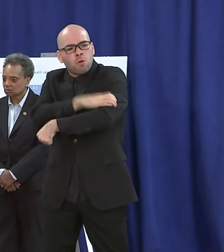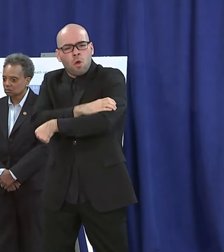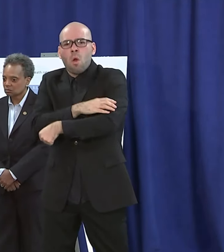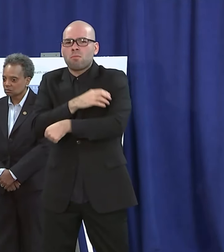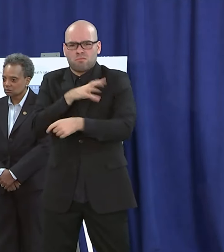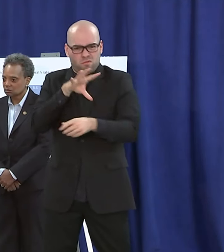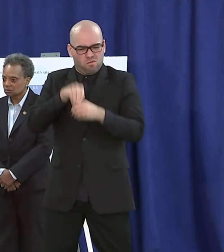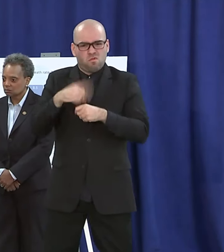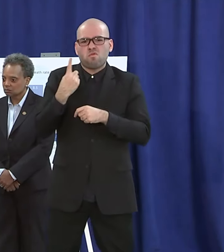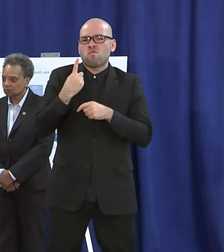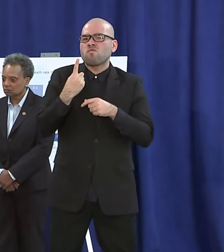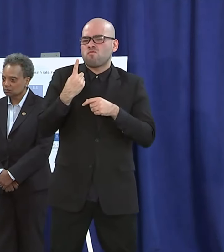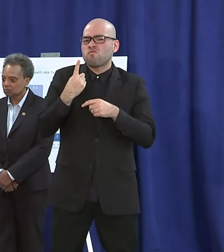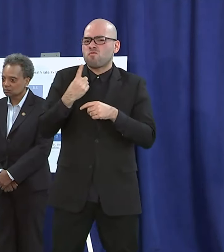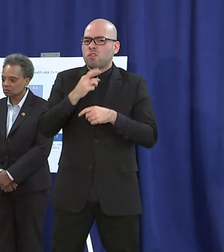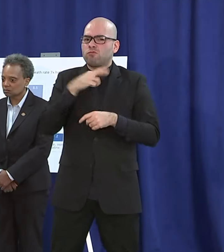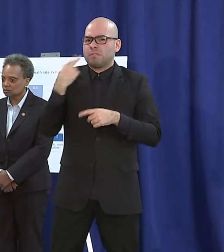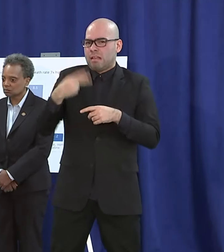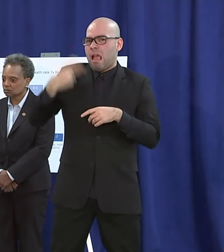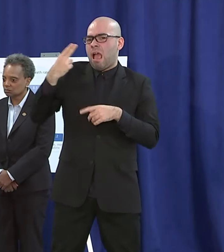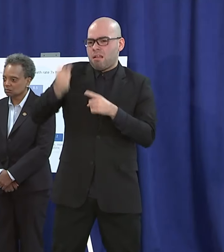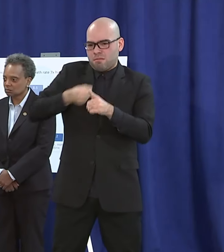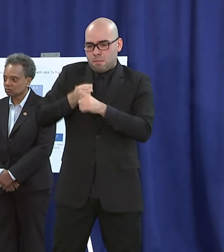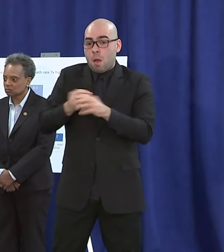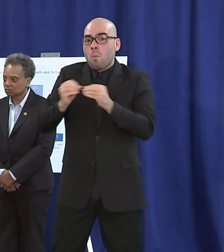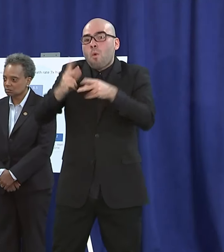that contributes to this mortality, as we know.